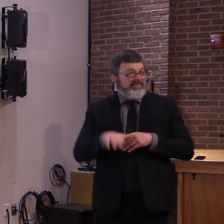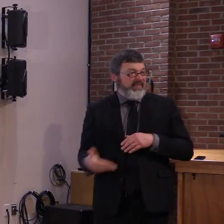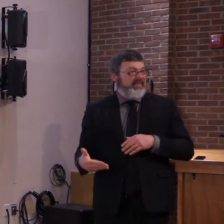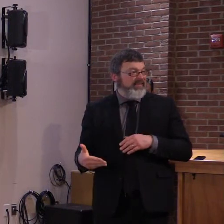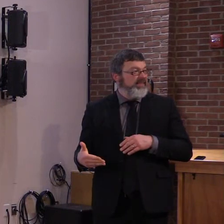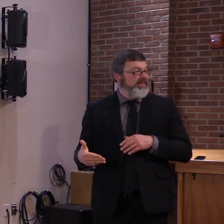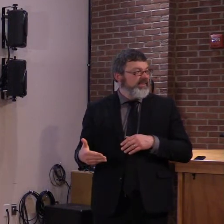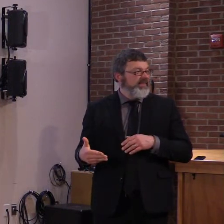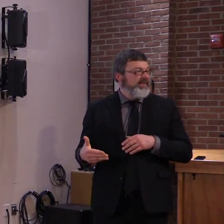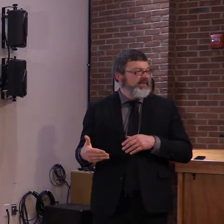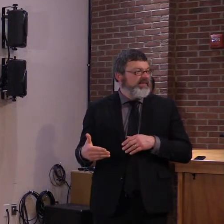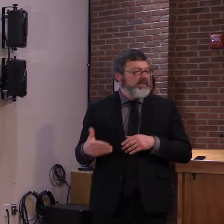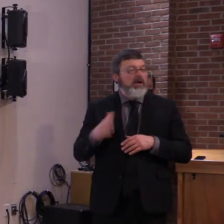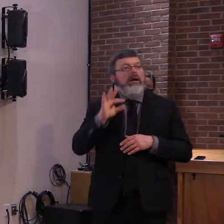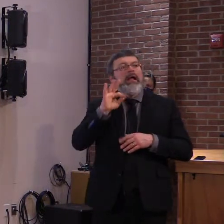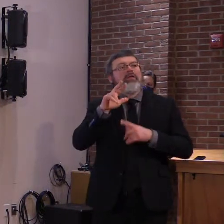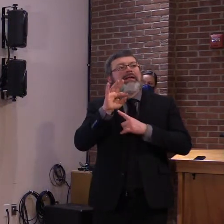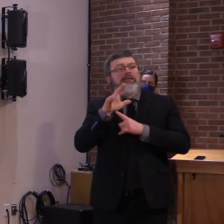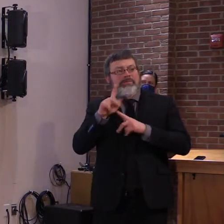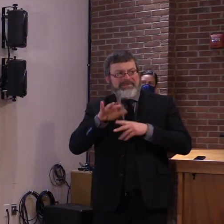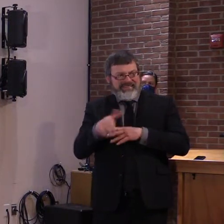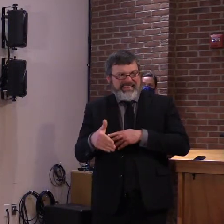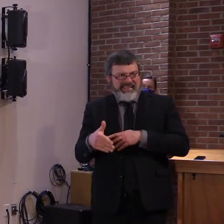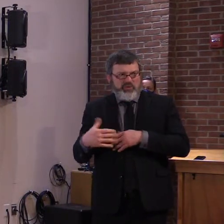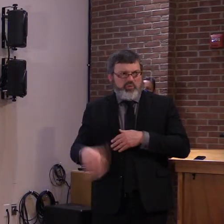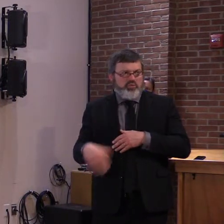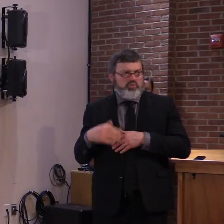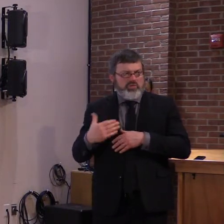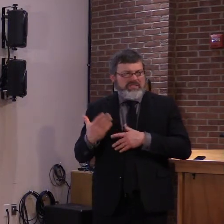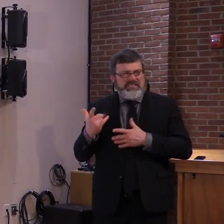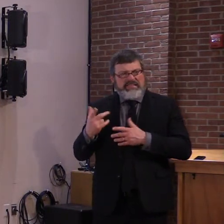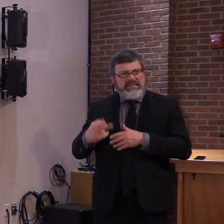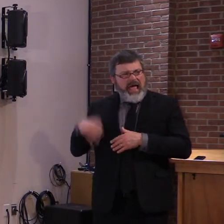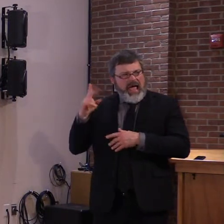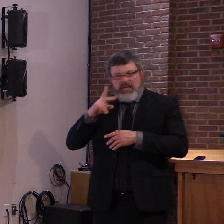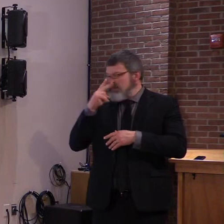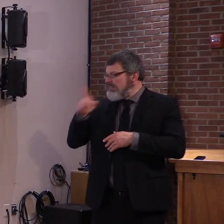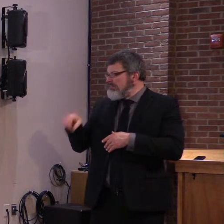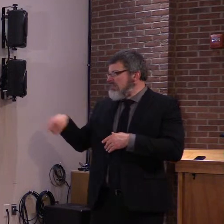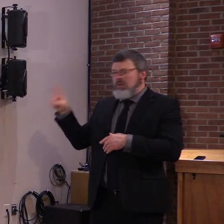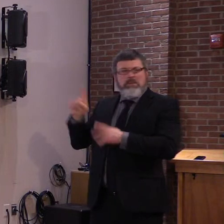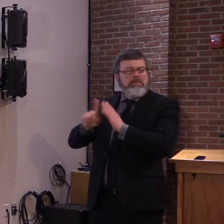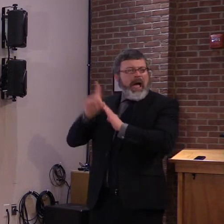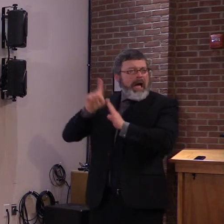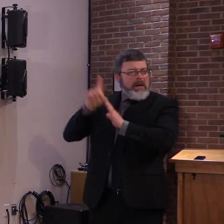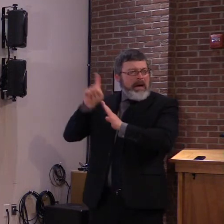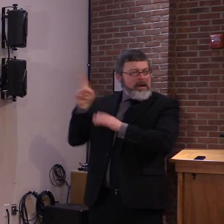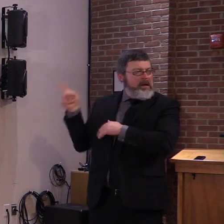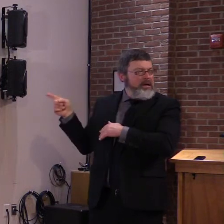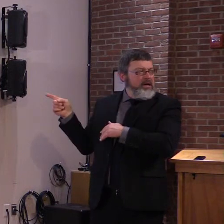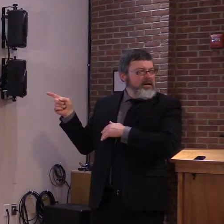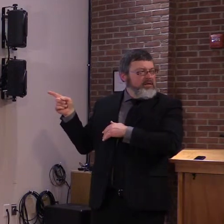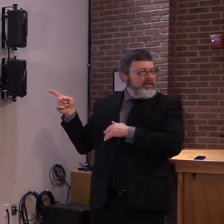We're reporting today on our website 113 new cases, and